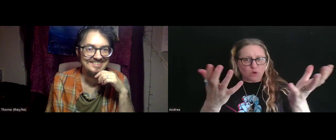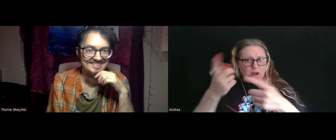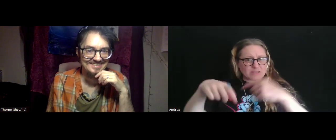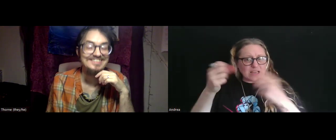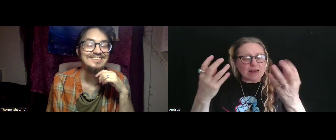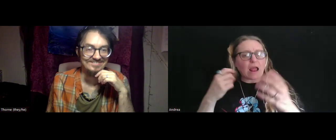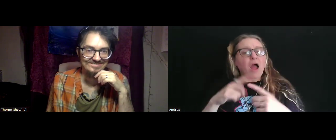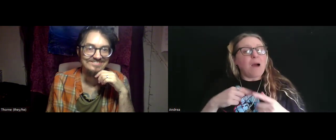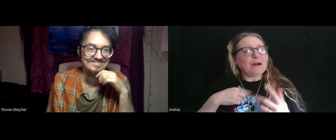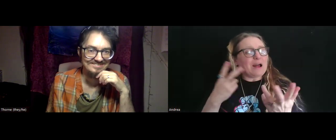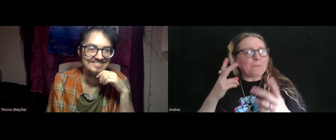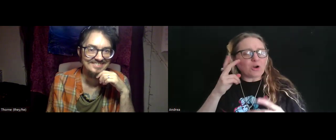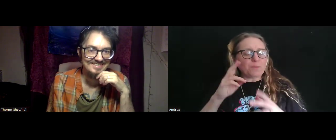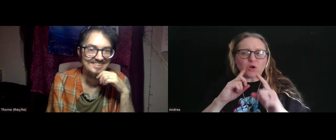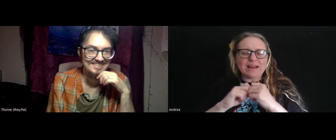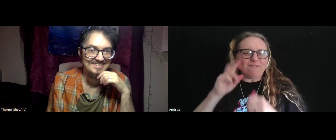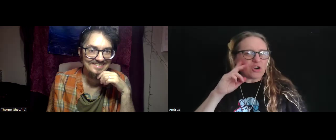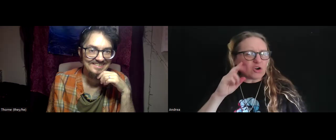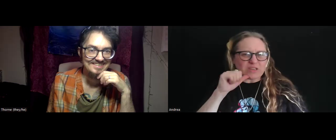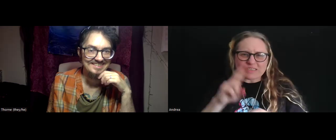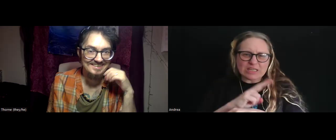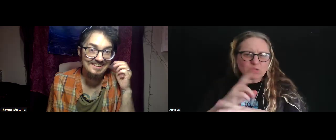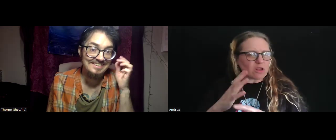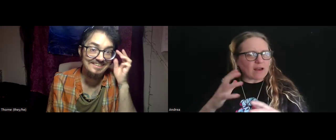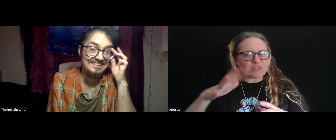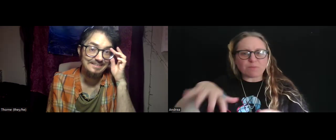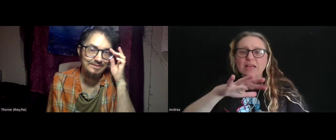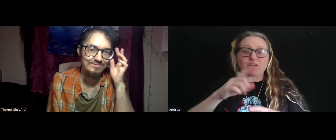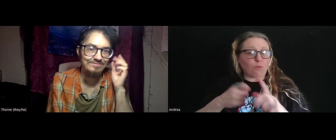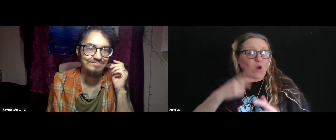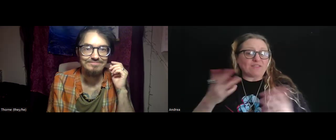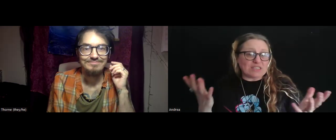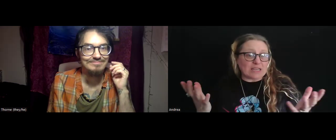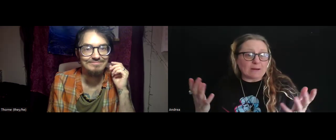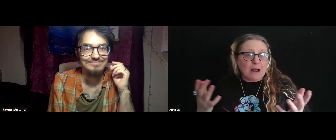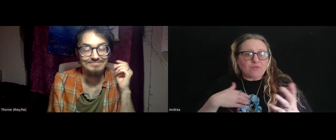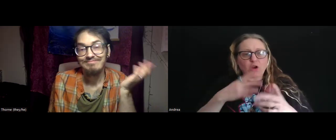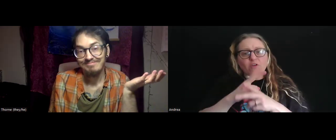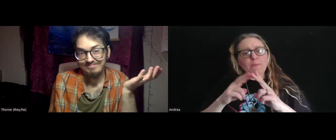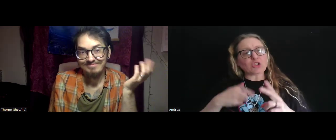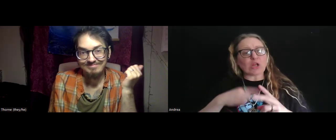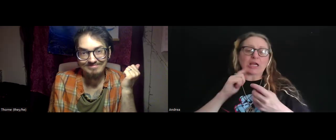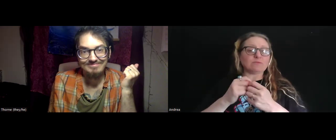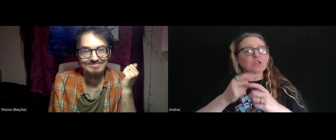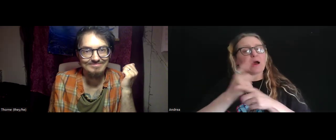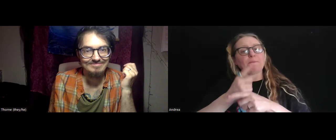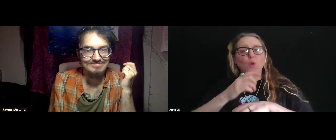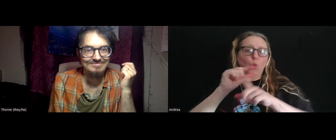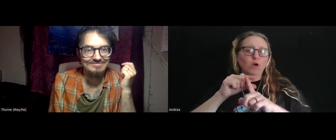when I'm signing. But a Mercury in Virgo doesn't use a lot of space from what I've seen. They're very much like word for